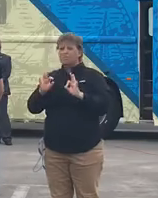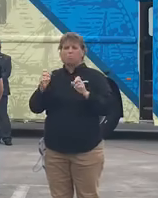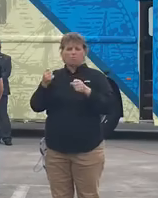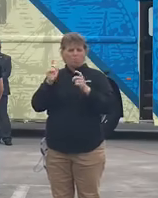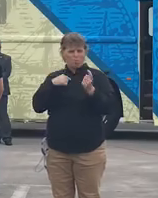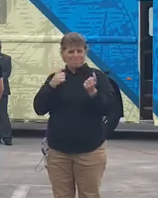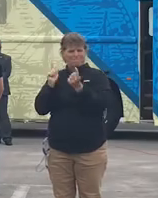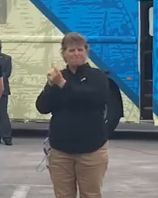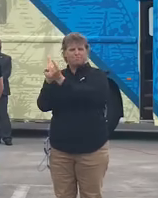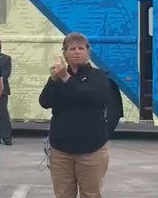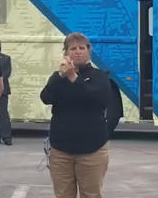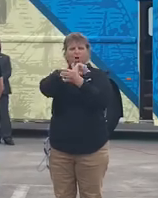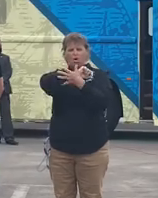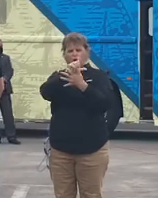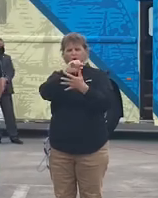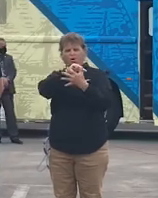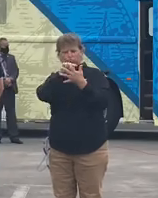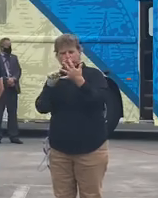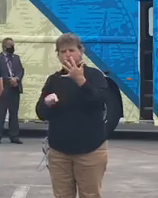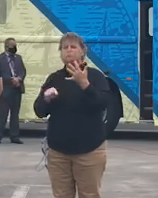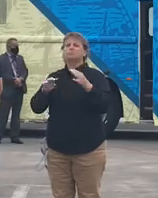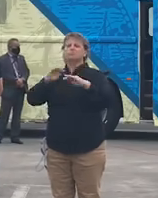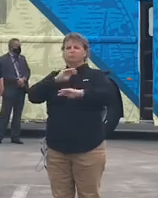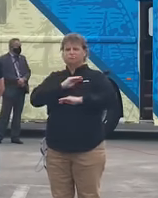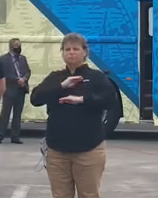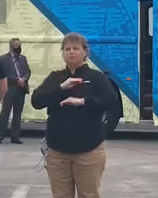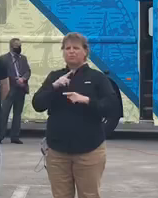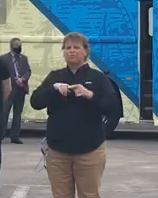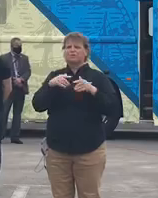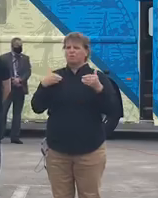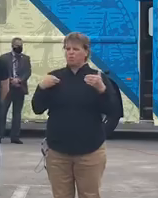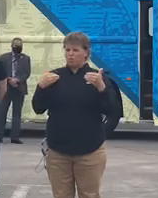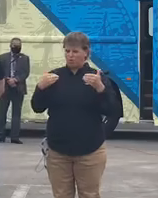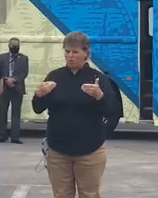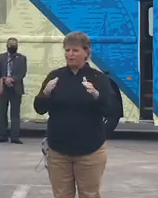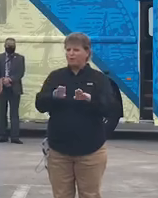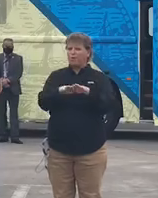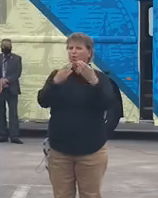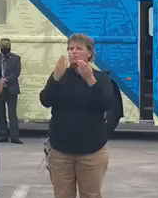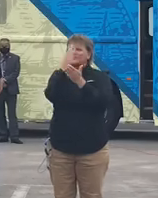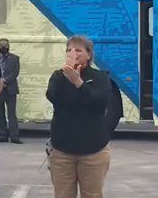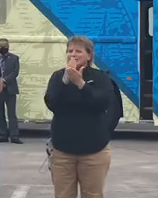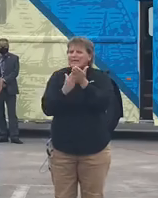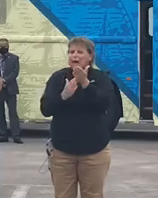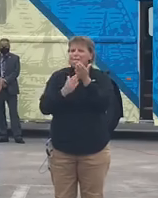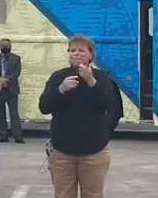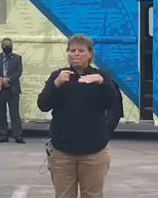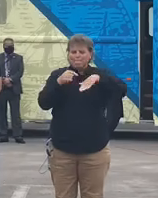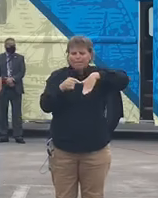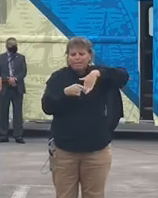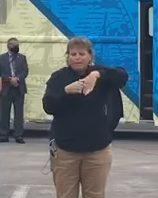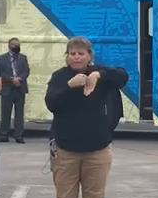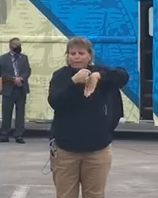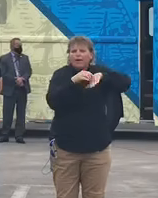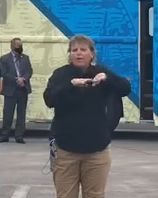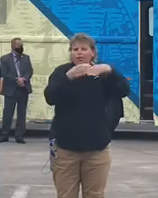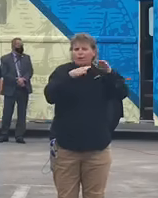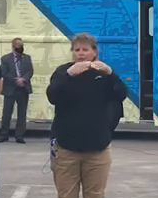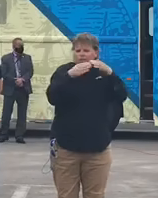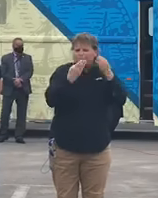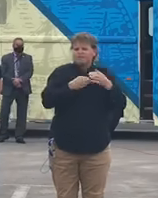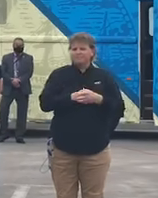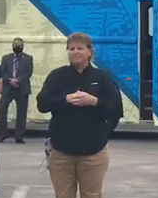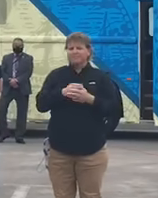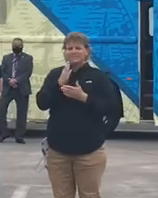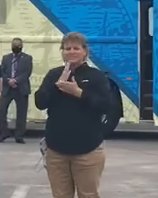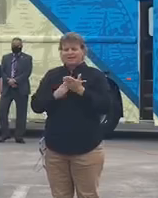force proved that, and we move forward. Now, because you look at how the epidemic has developed differently in these 3 counties